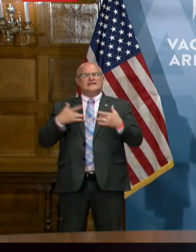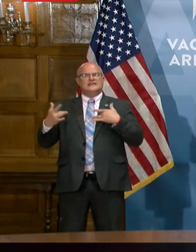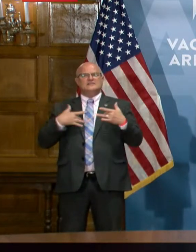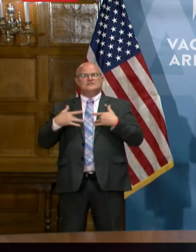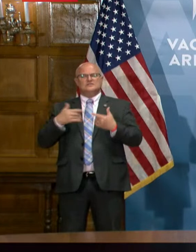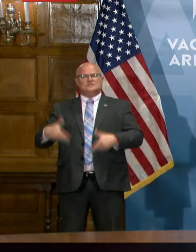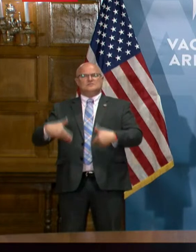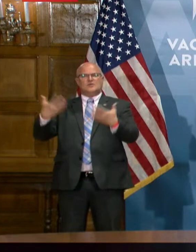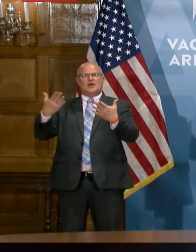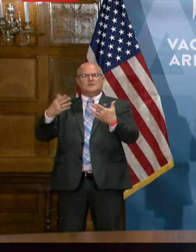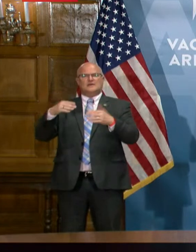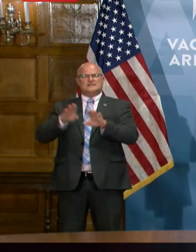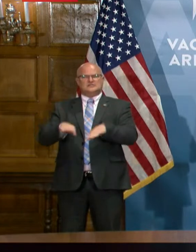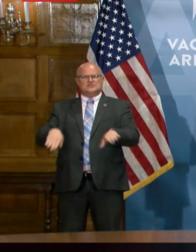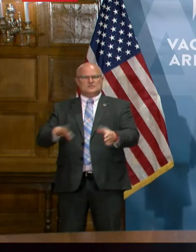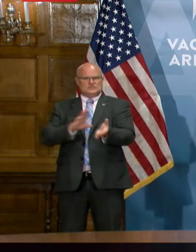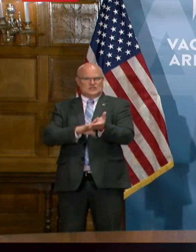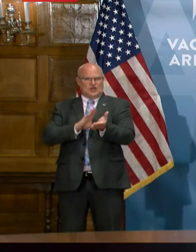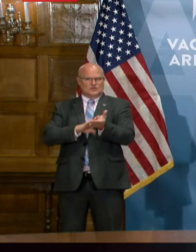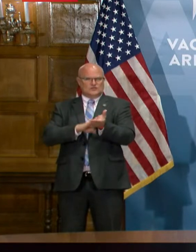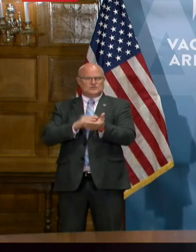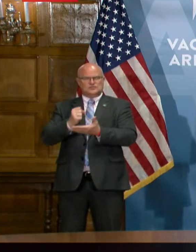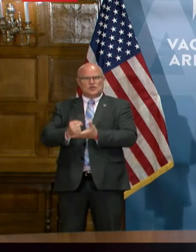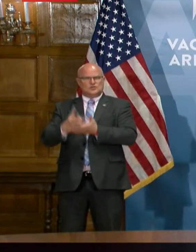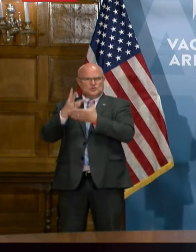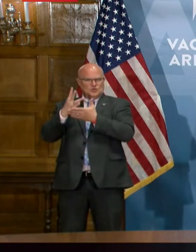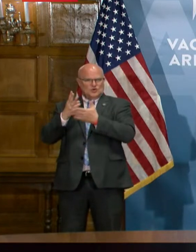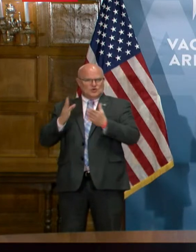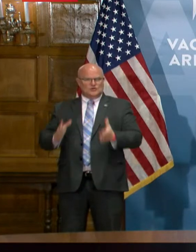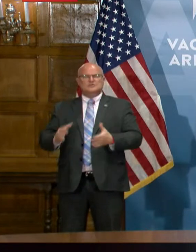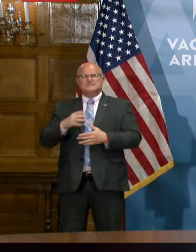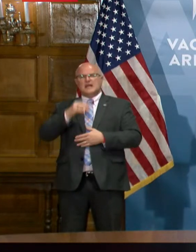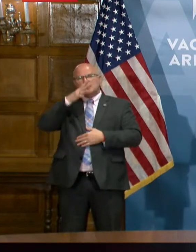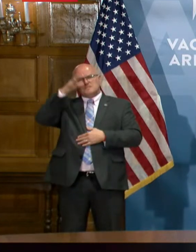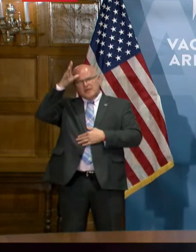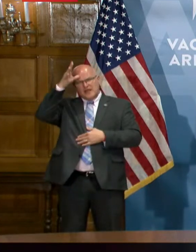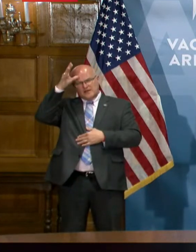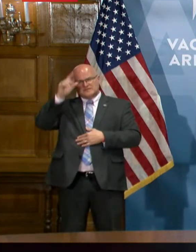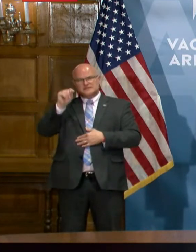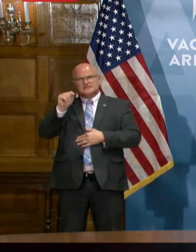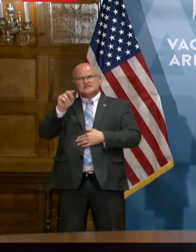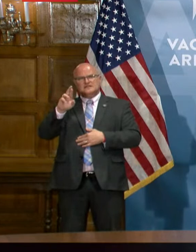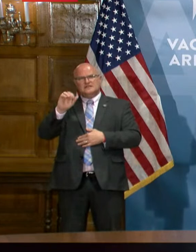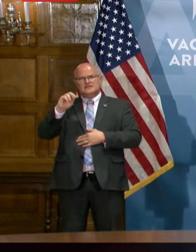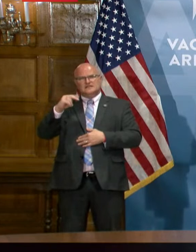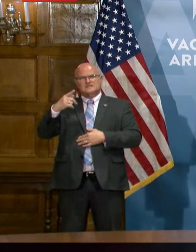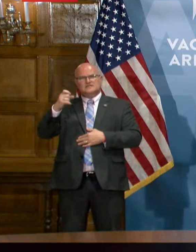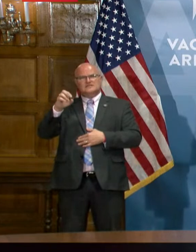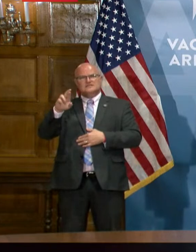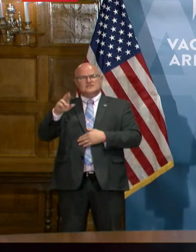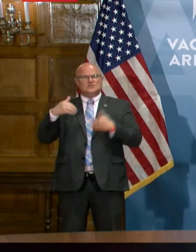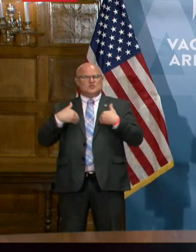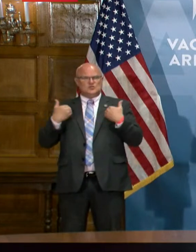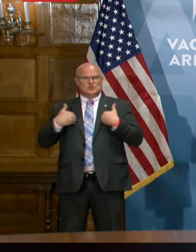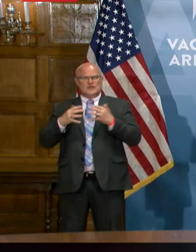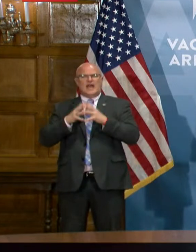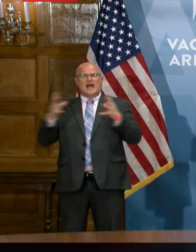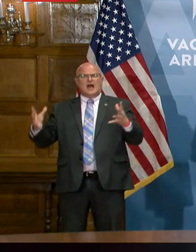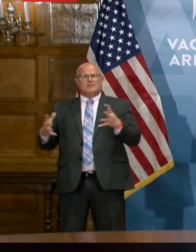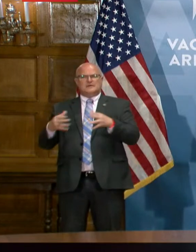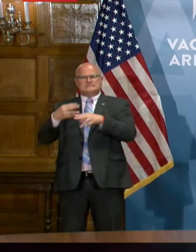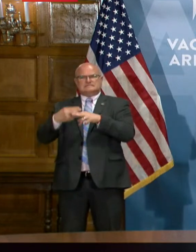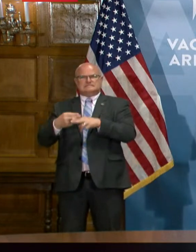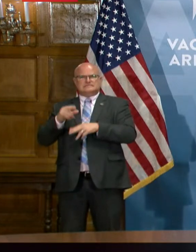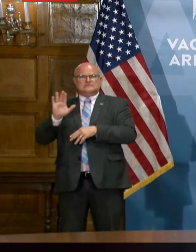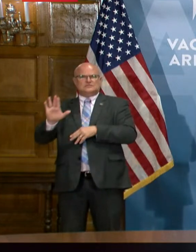that have been brought up by pediatricians and social workers and parents of trans youth. How much is that going to weigh